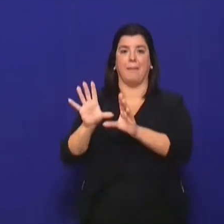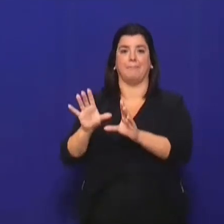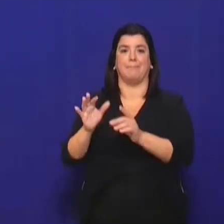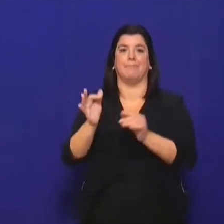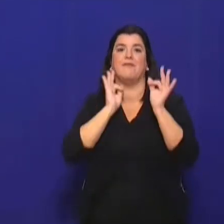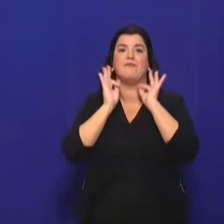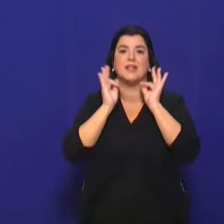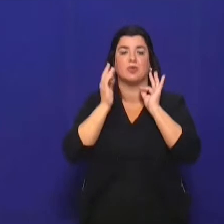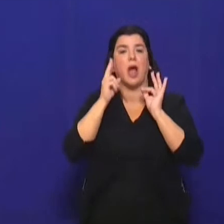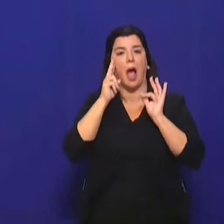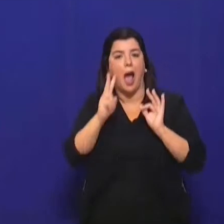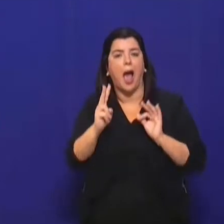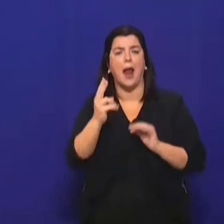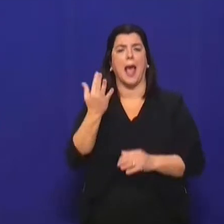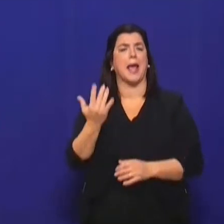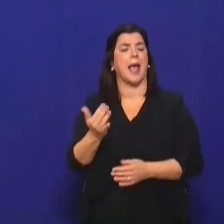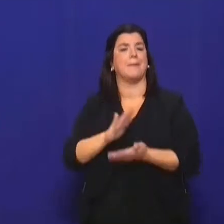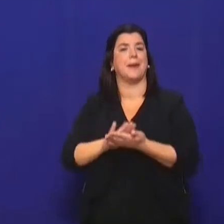ukoll.